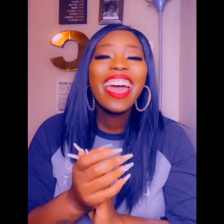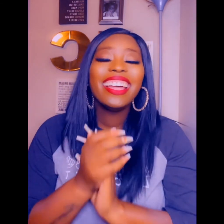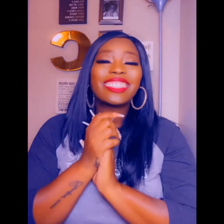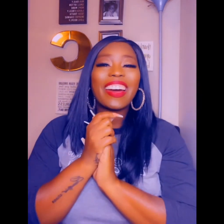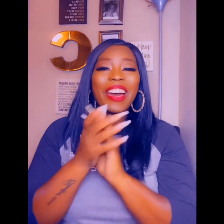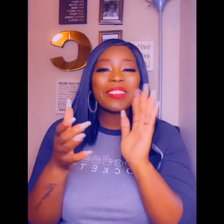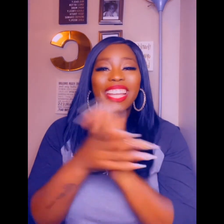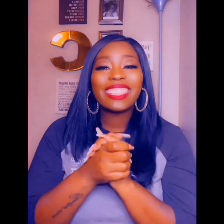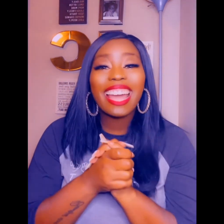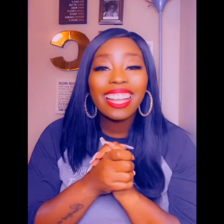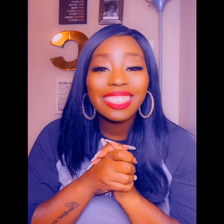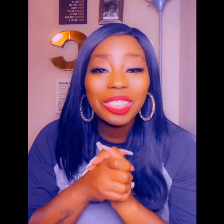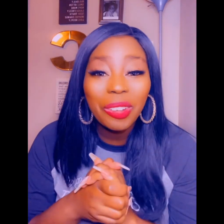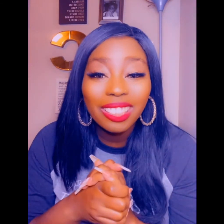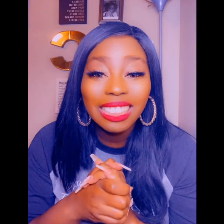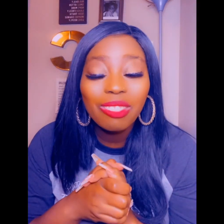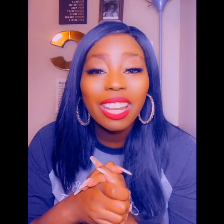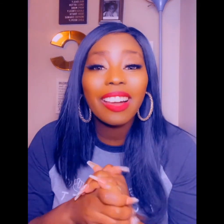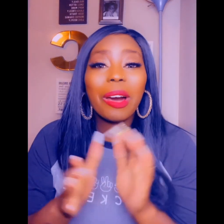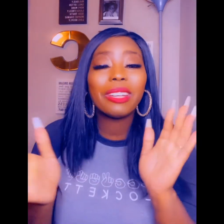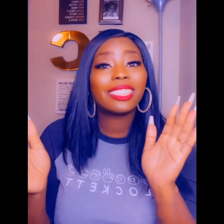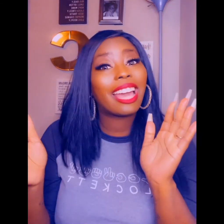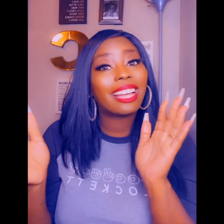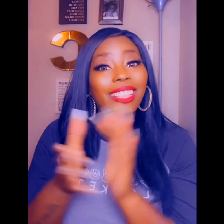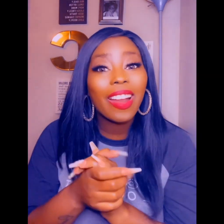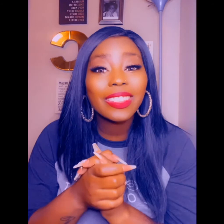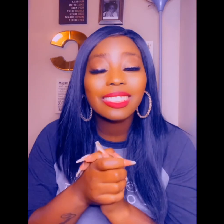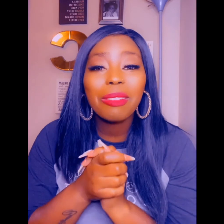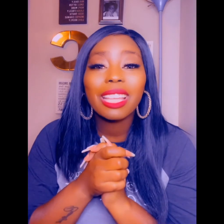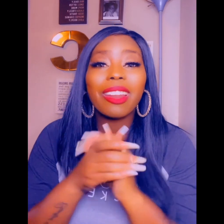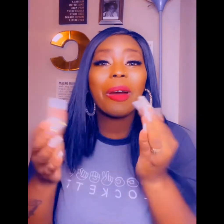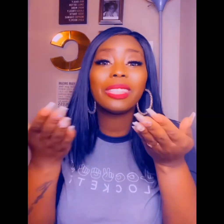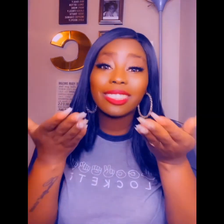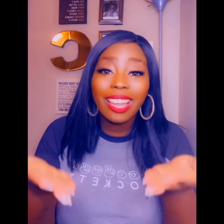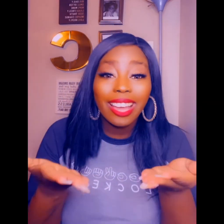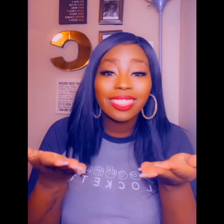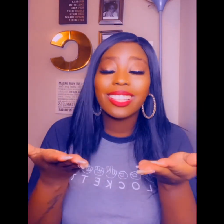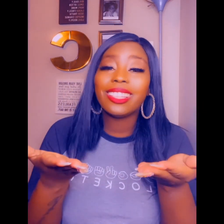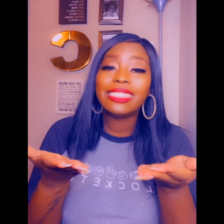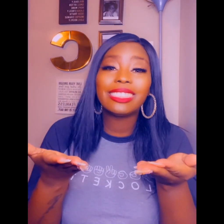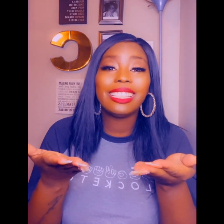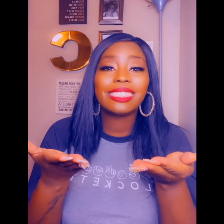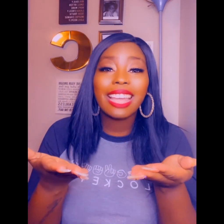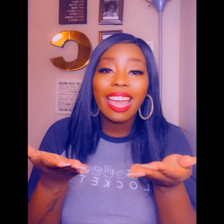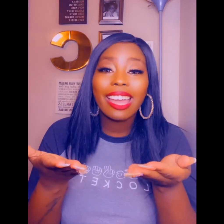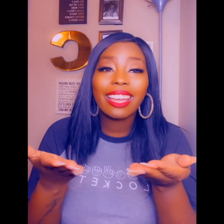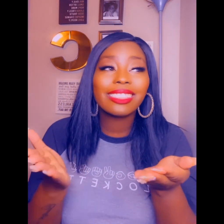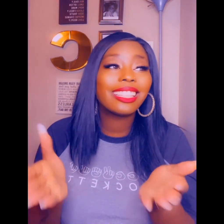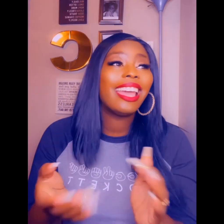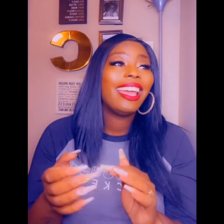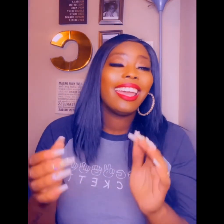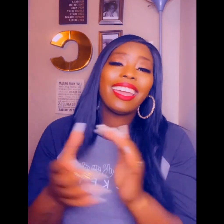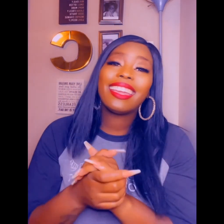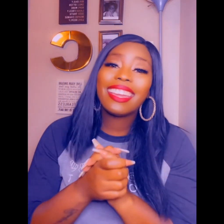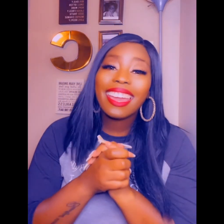So I hope that you guys enjoyed this video. I hope that you guys learned something. I hope that you guys can use these signs. And